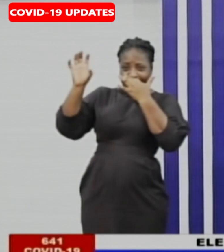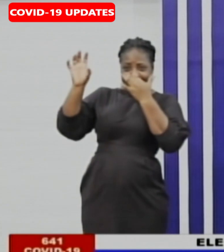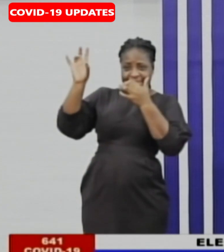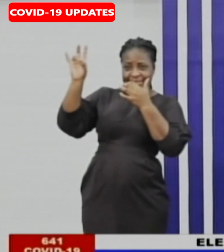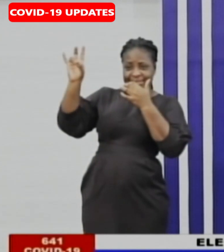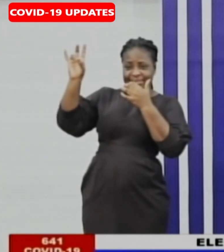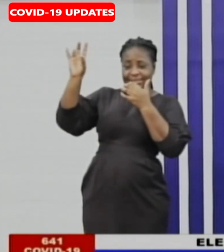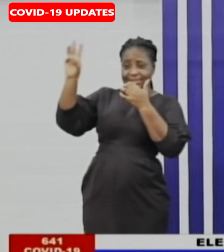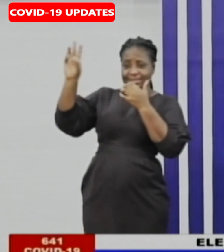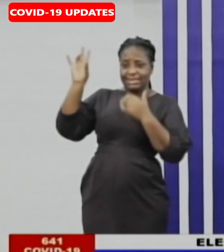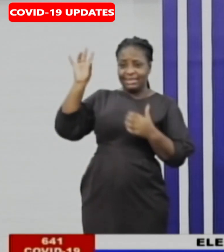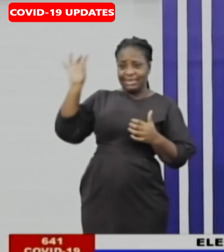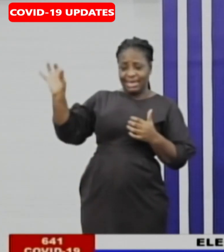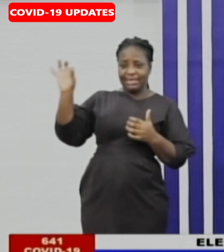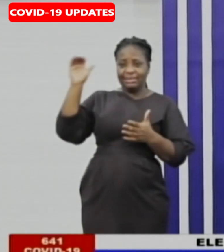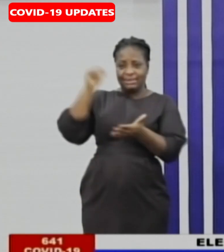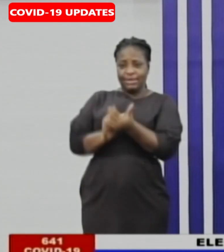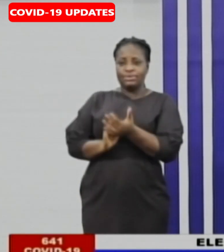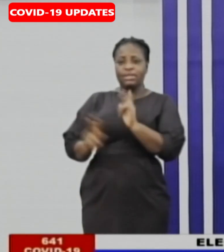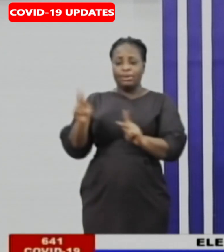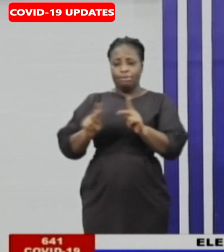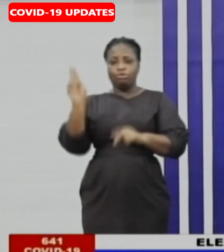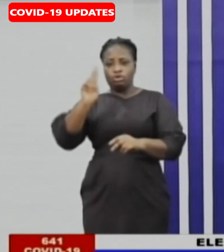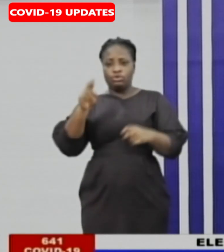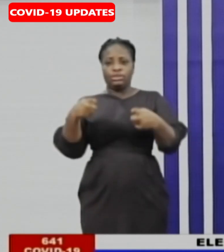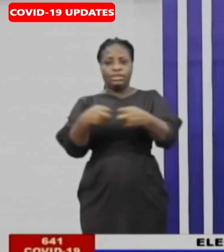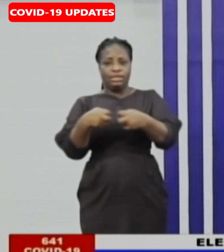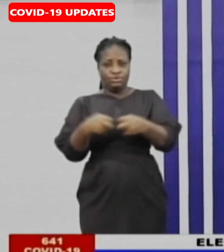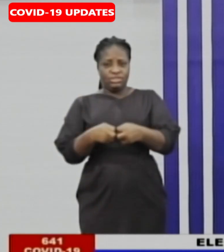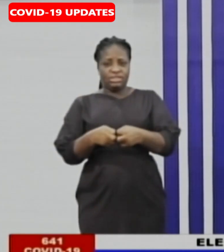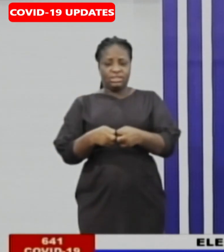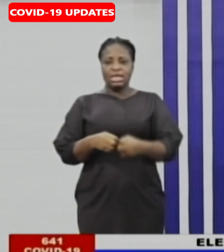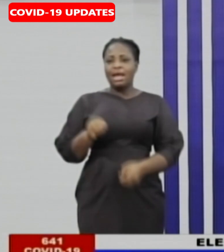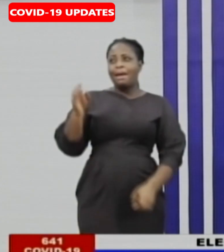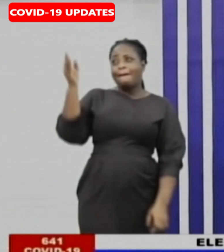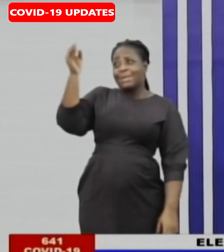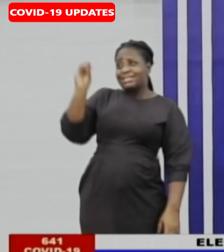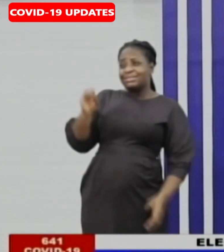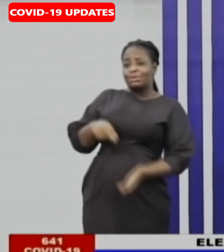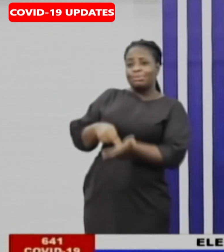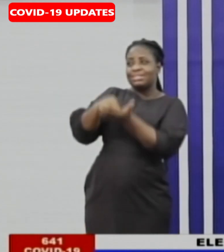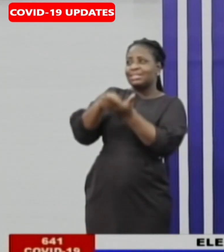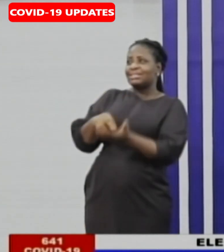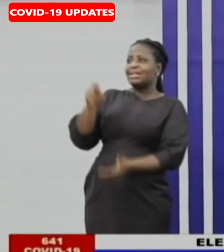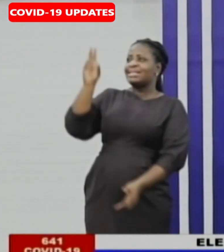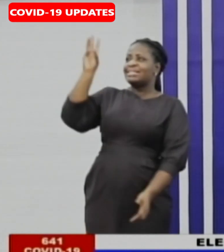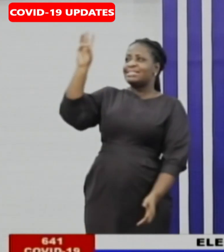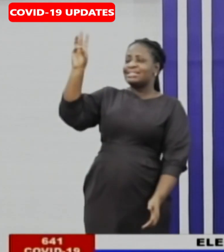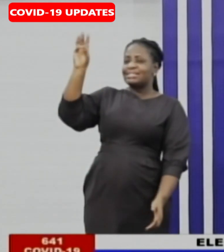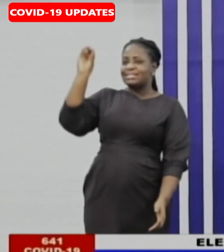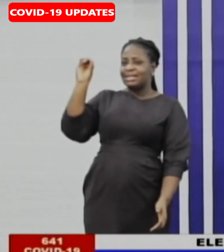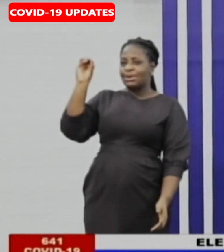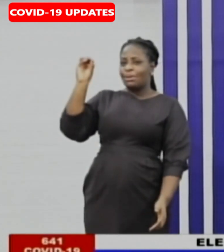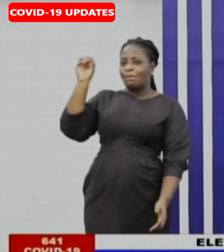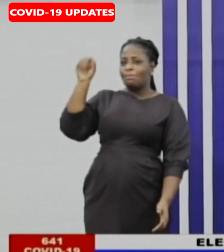569,000 live customers. A percentage representing 60.67% of